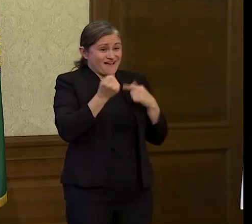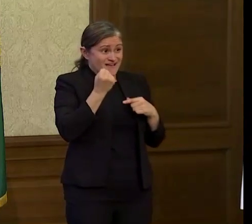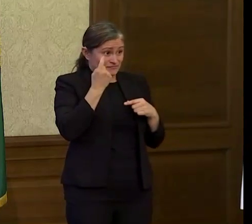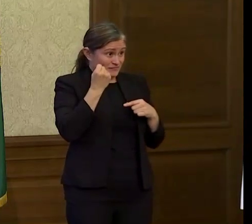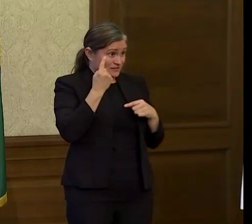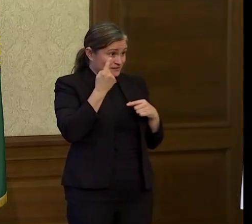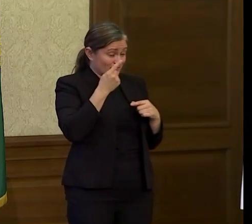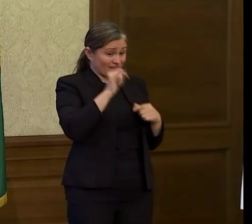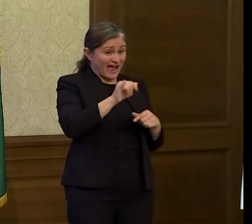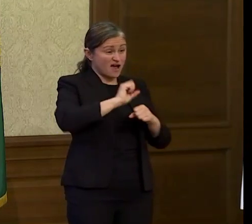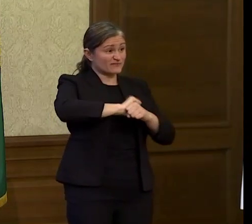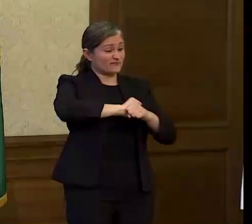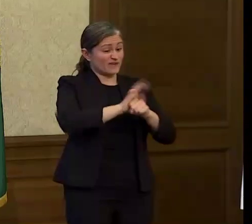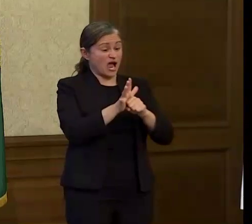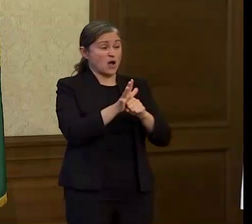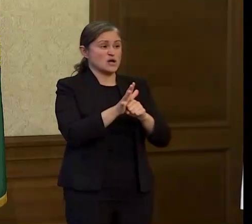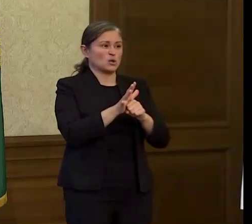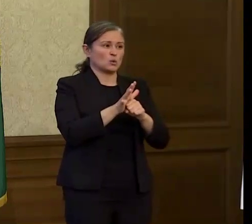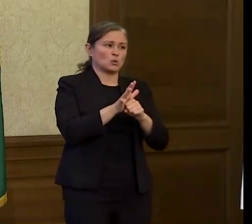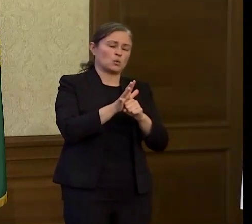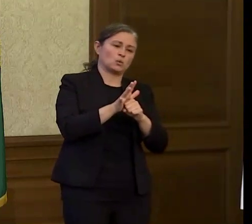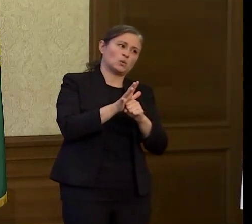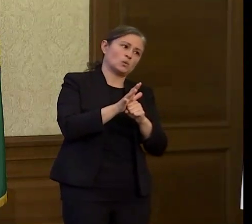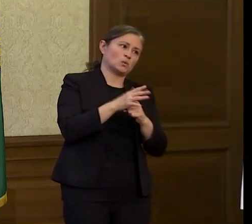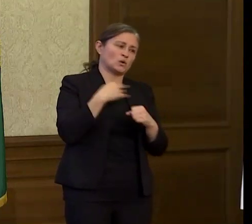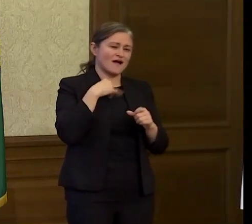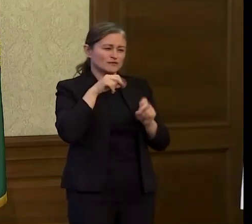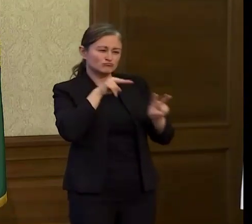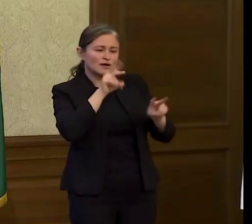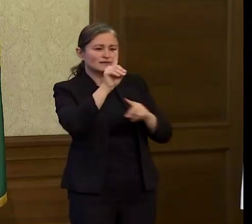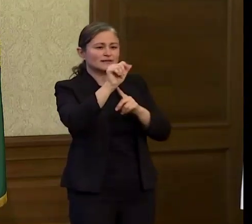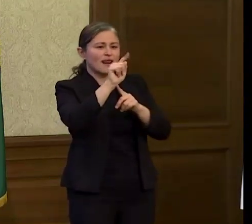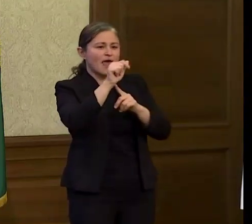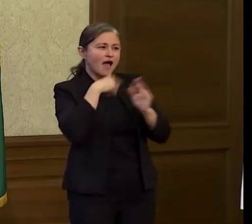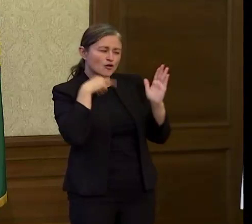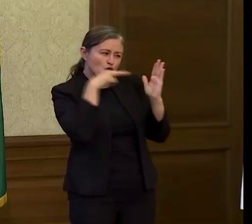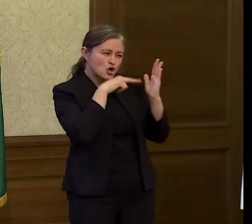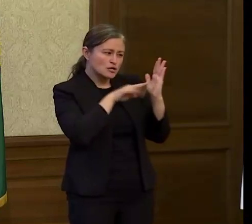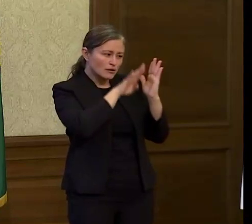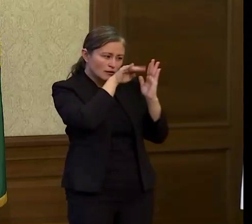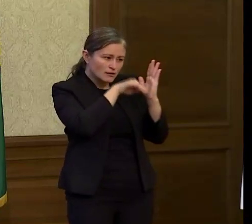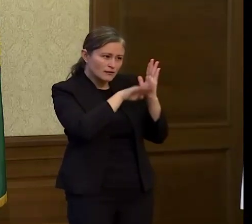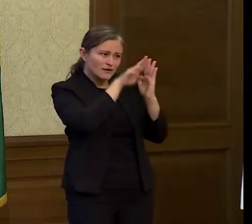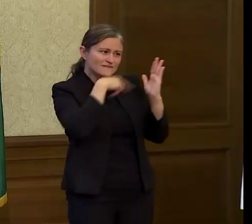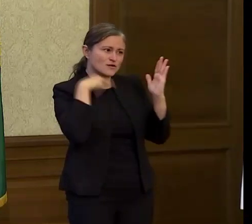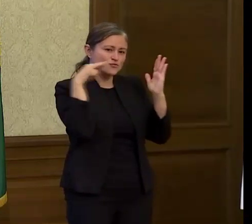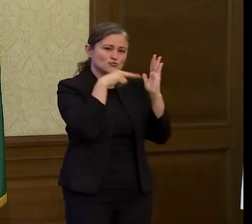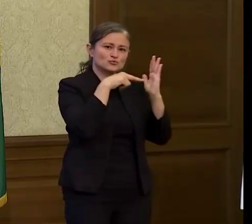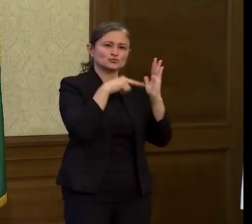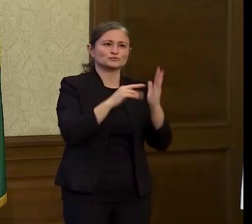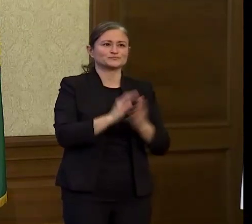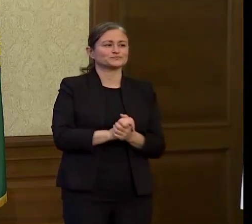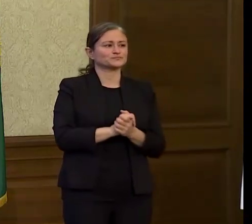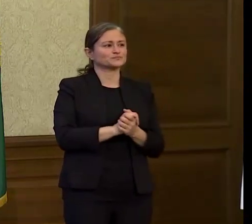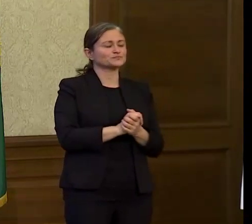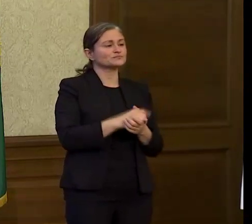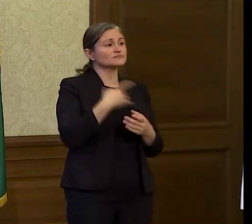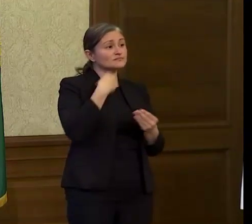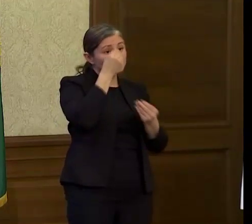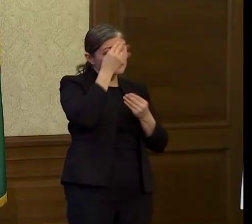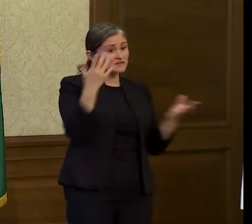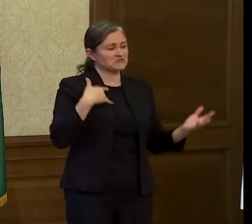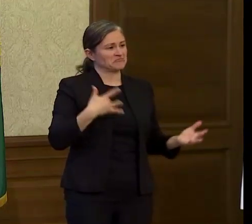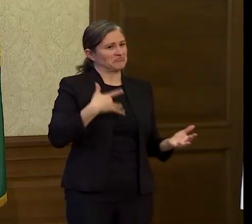very closely every single day. And I will just say that we will have more assurance that that would be the end, the